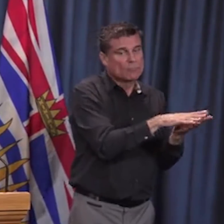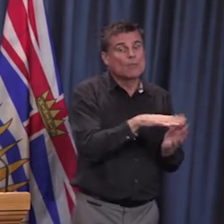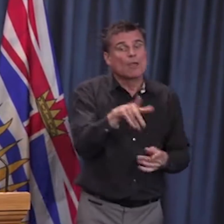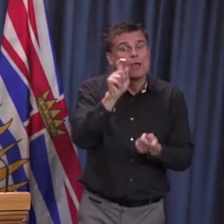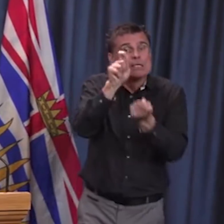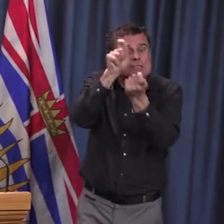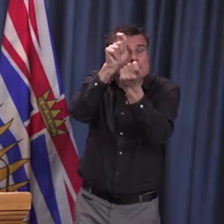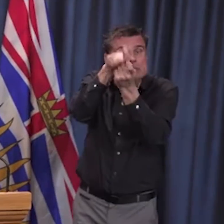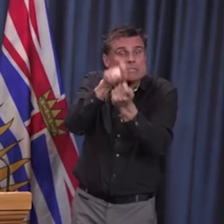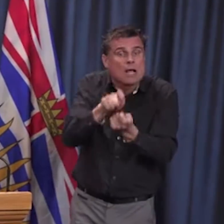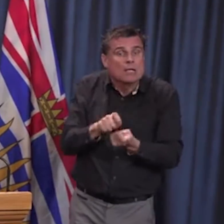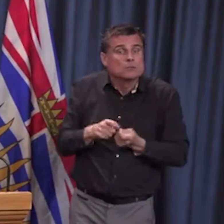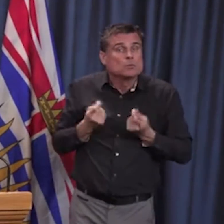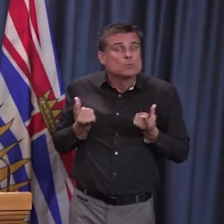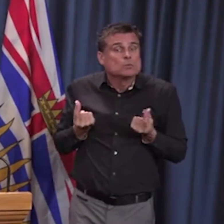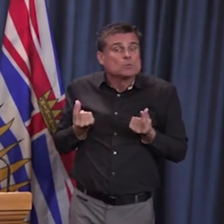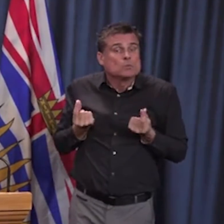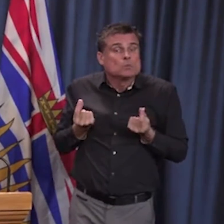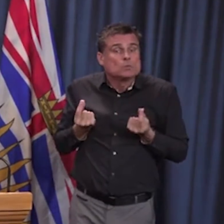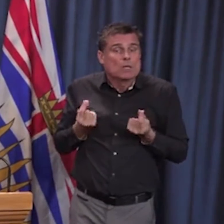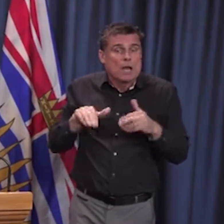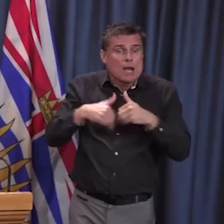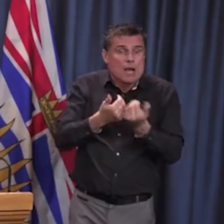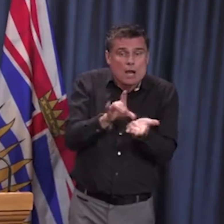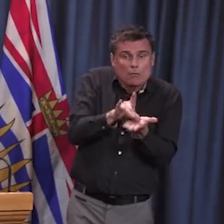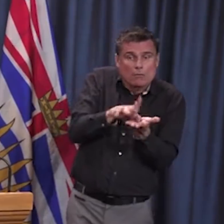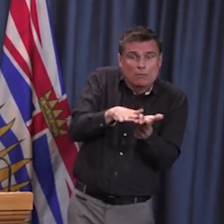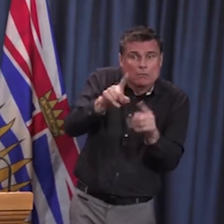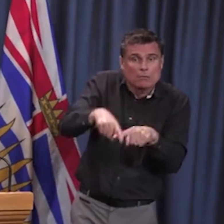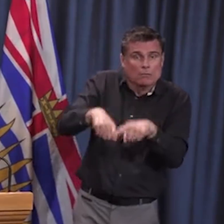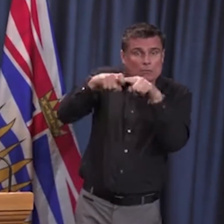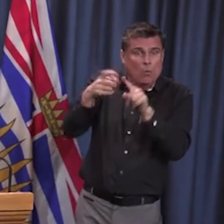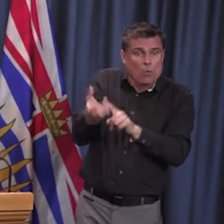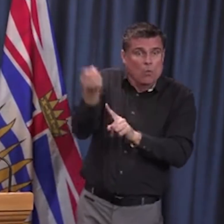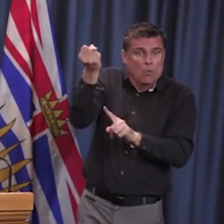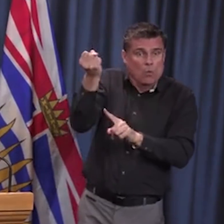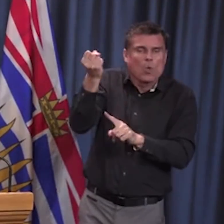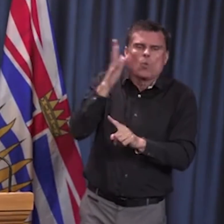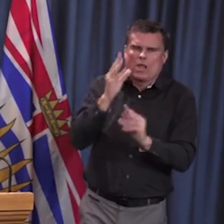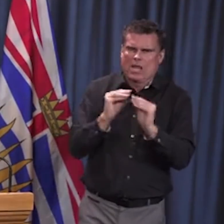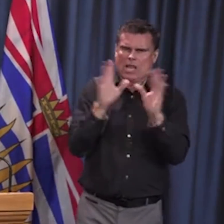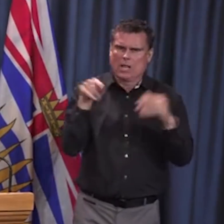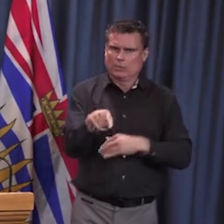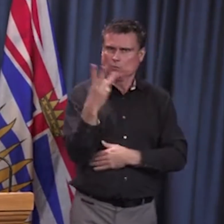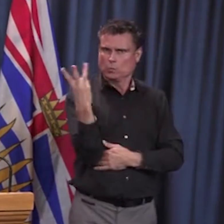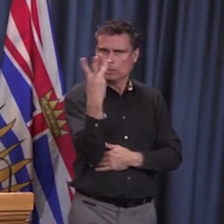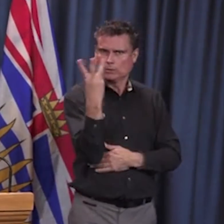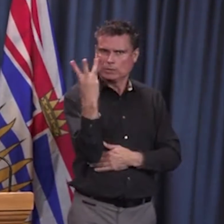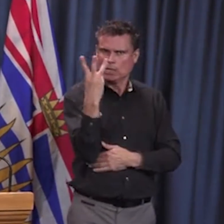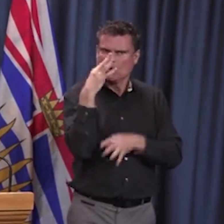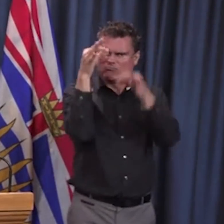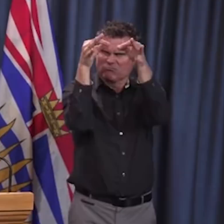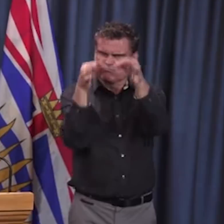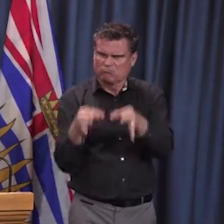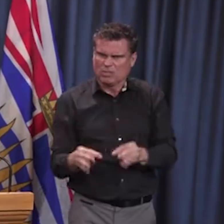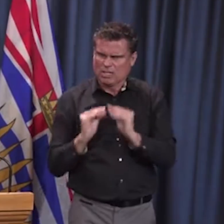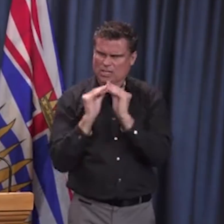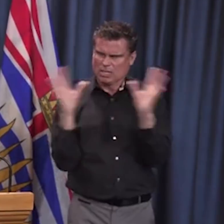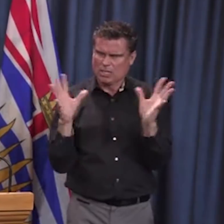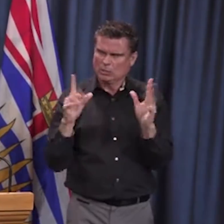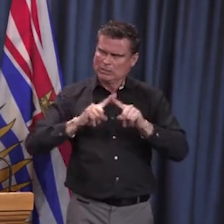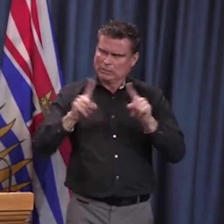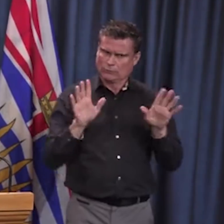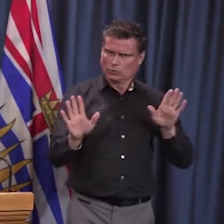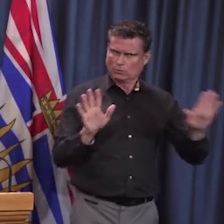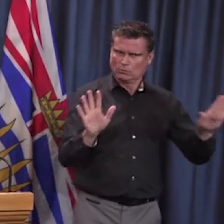plan components with respect to renters. Minister James talked about working with financial institutions